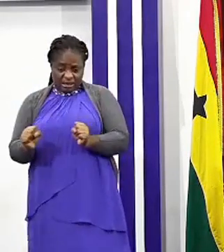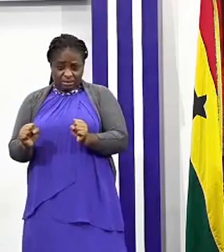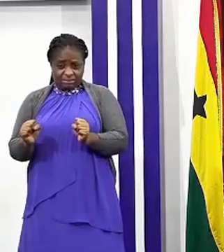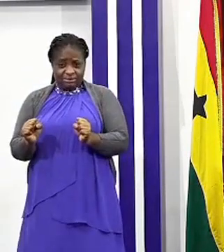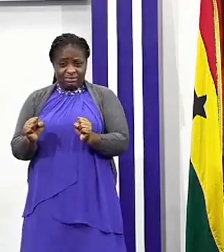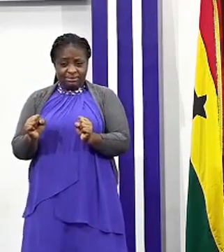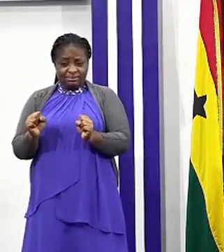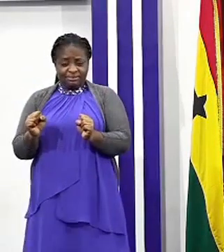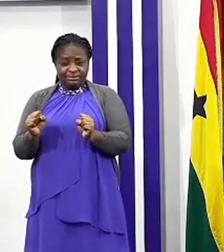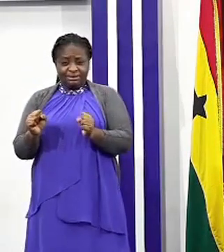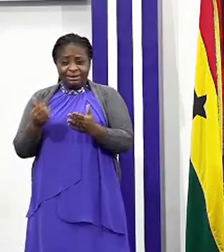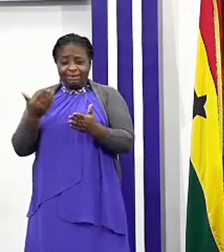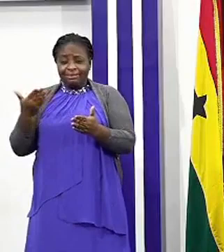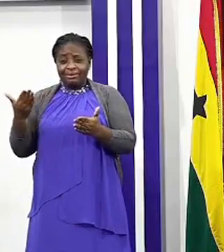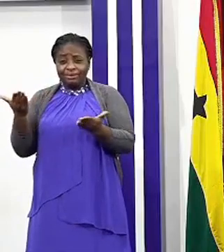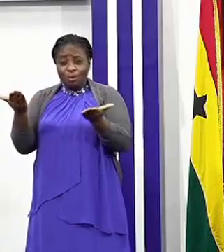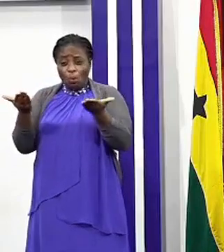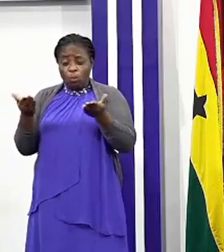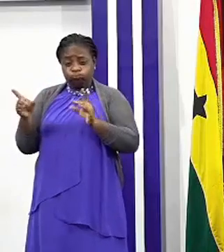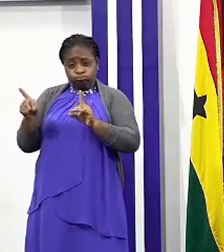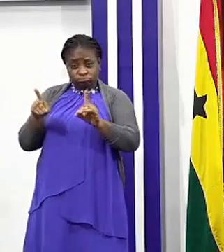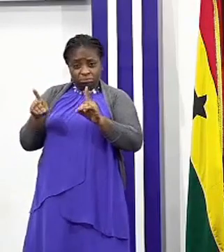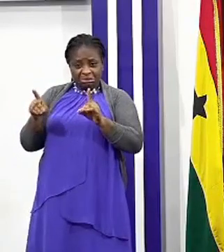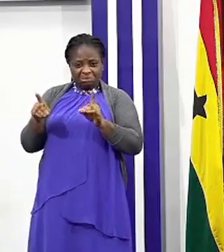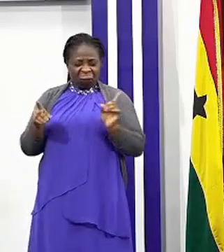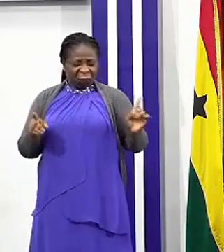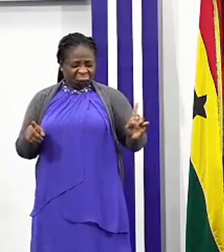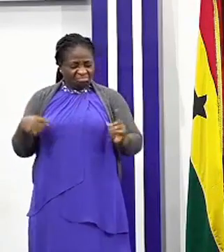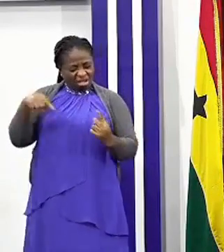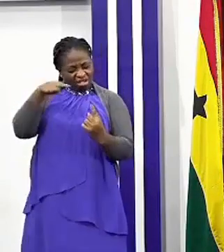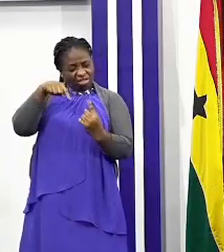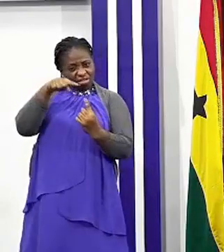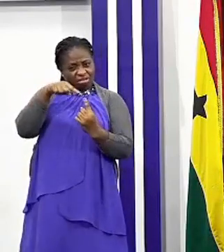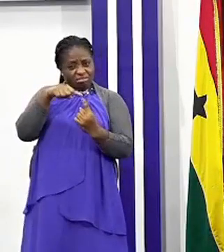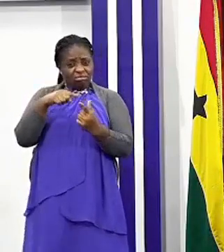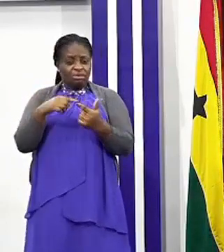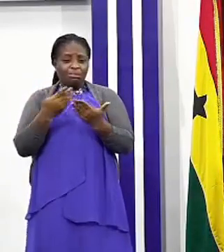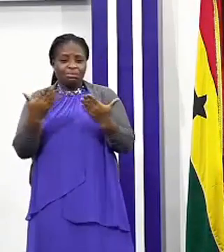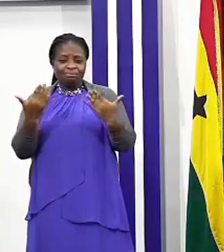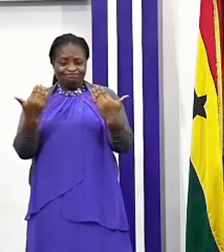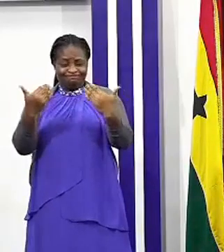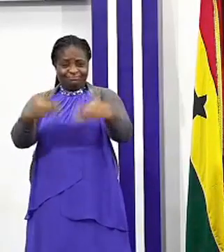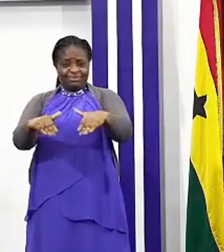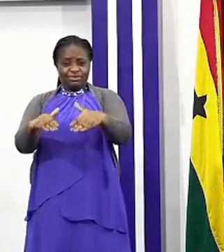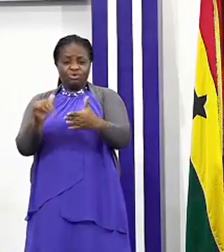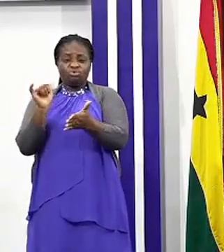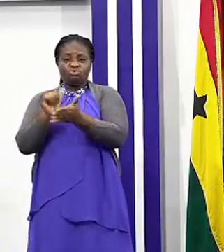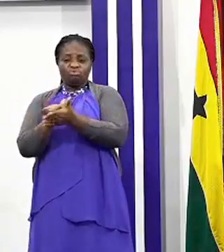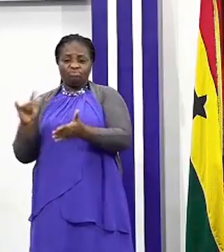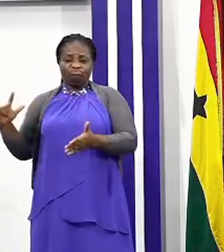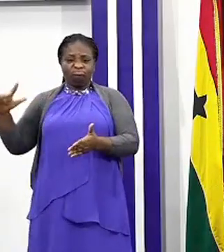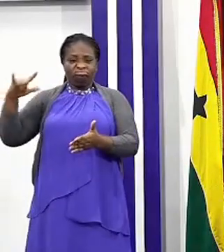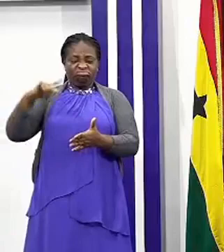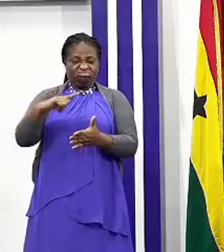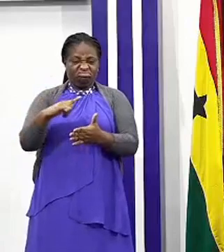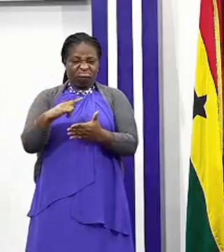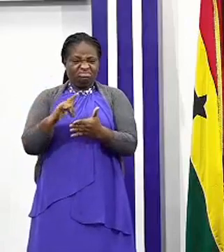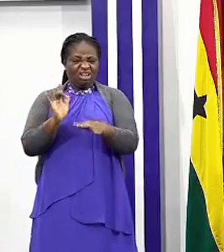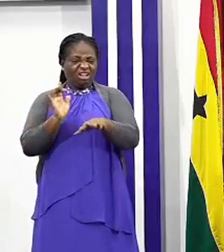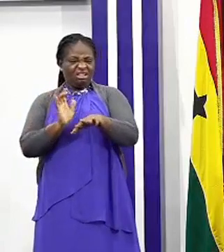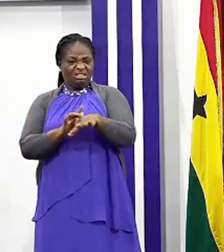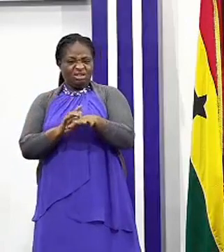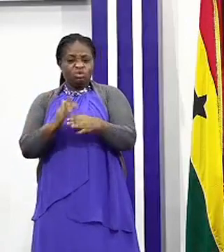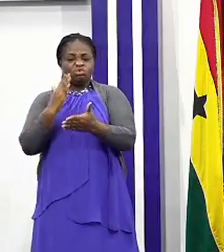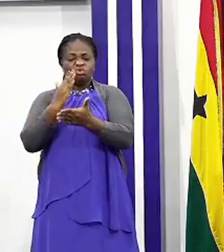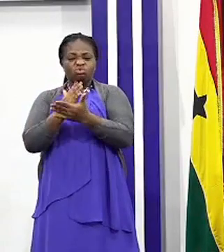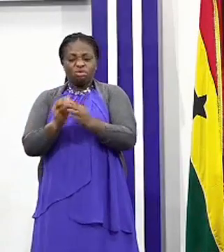strategic things that he wants to do. Among them is one, limit and stop importations, detect and contain